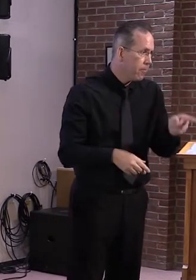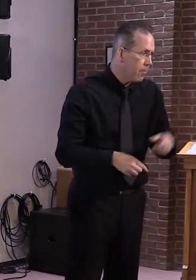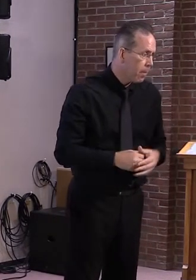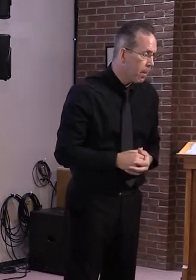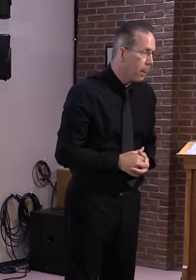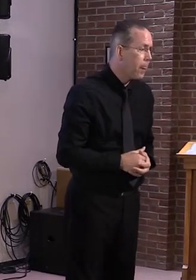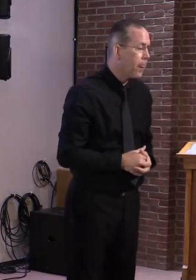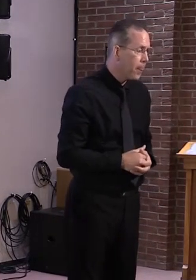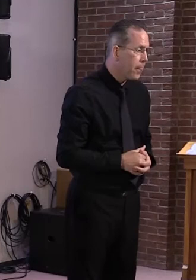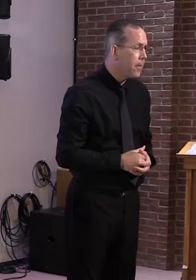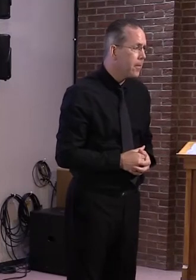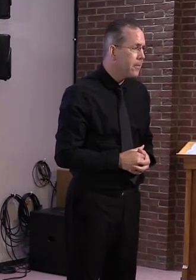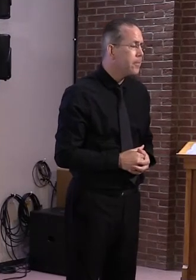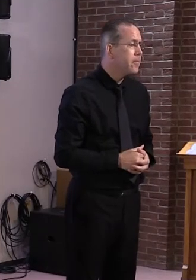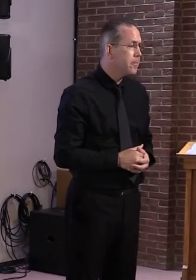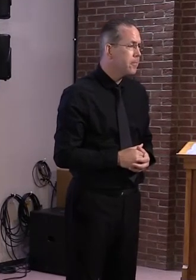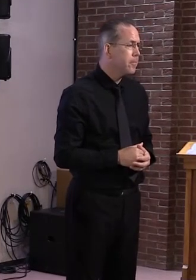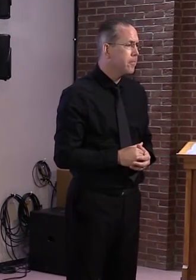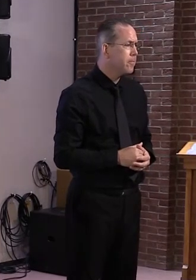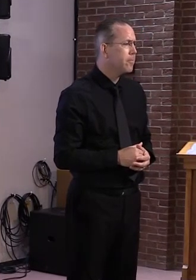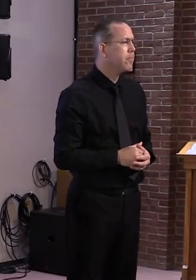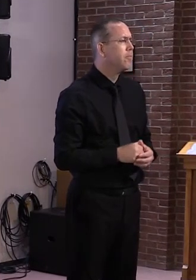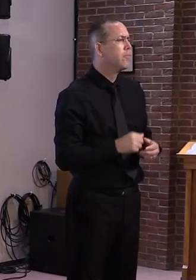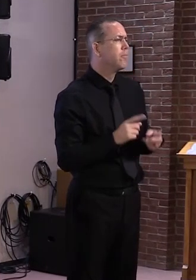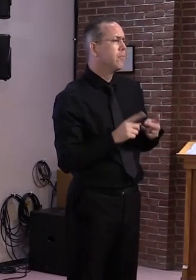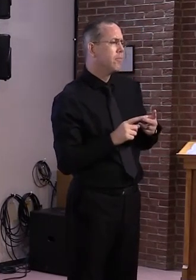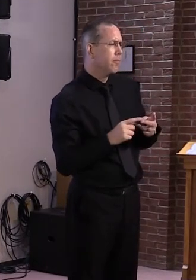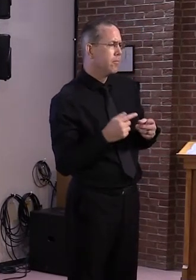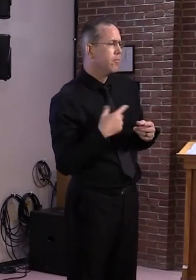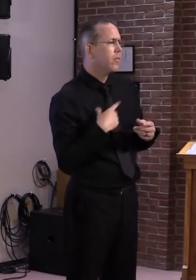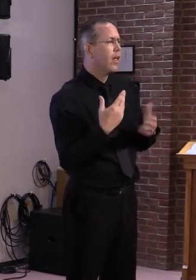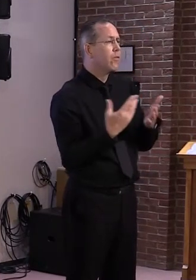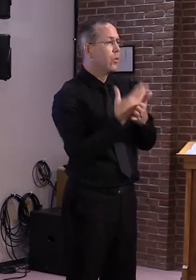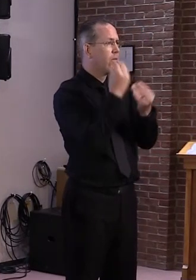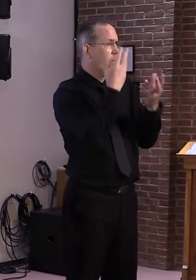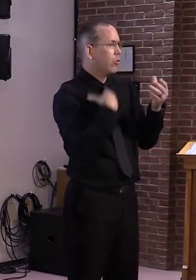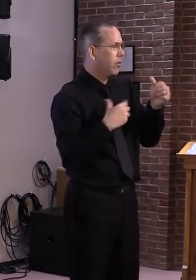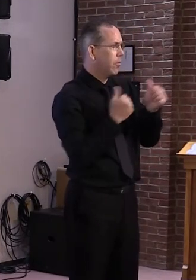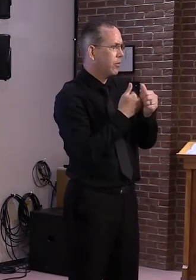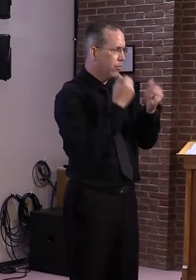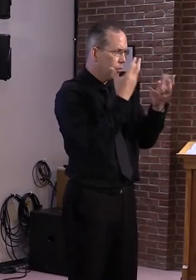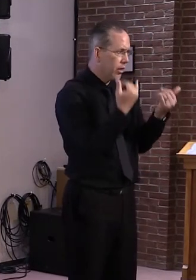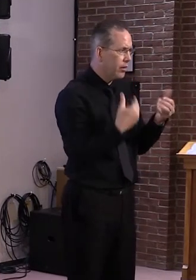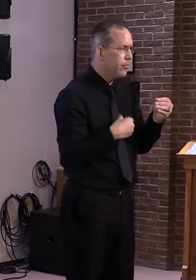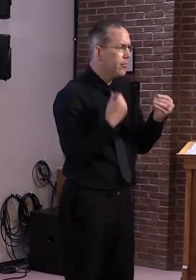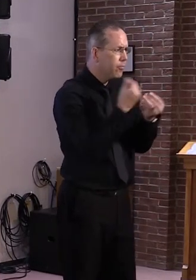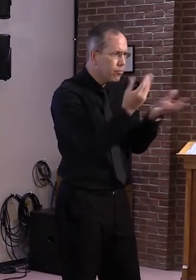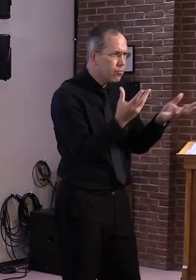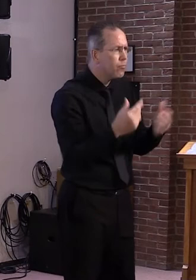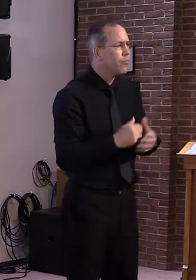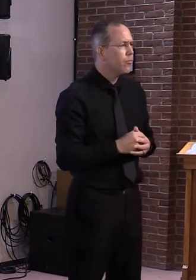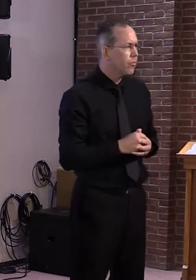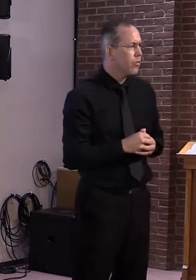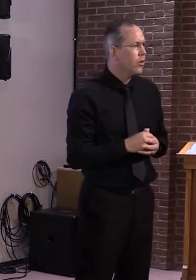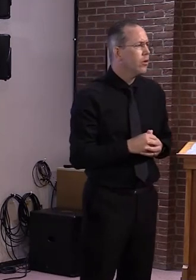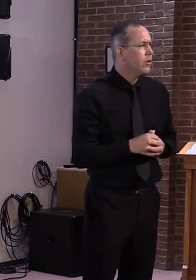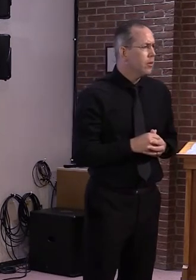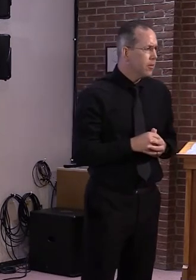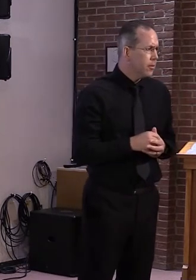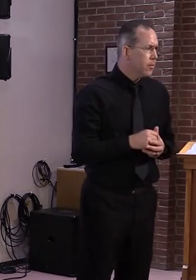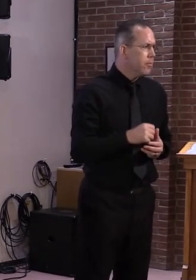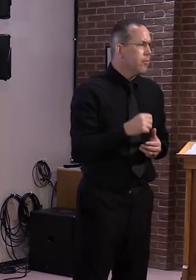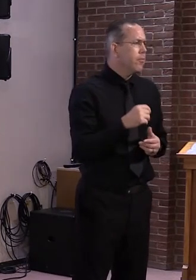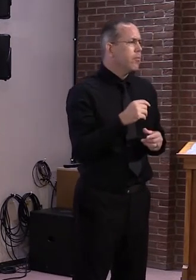some new information this morning that I can report about the positive test that we reported